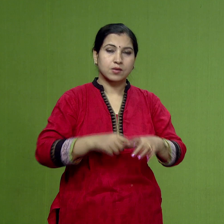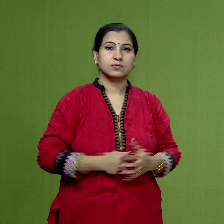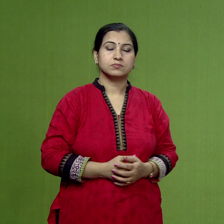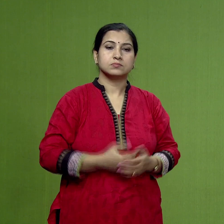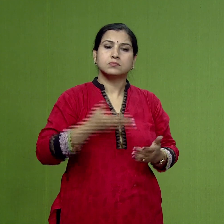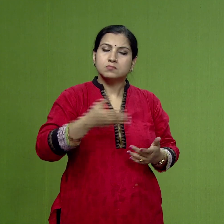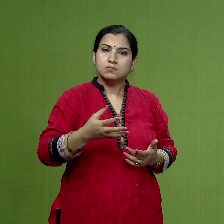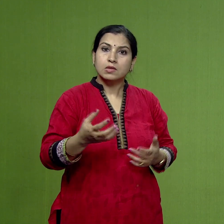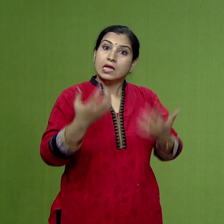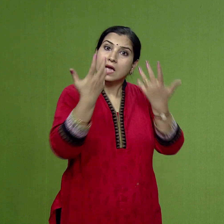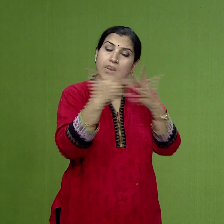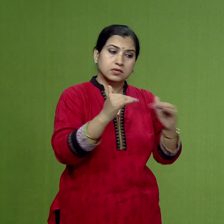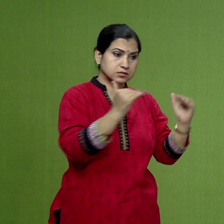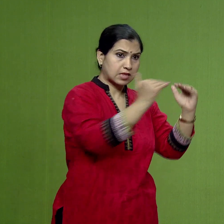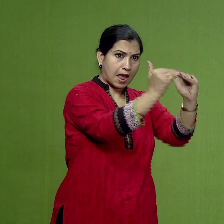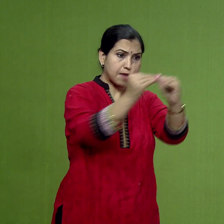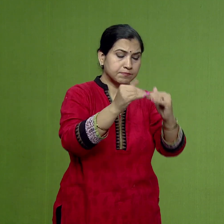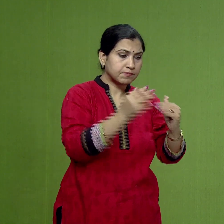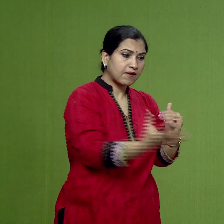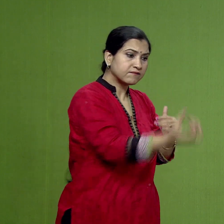are not found evenly in the world